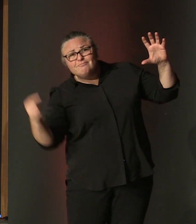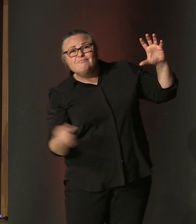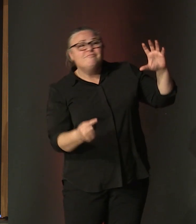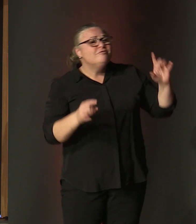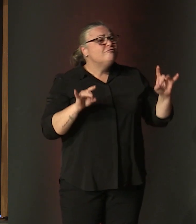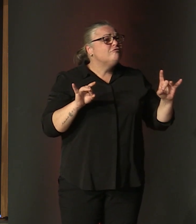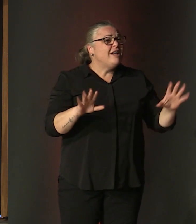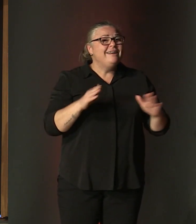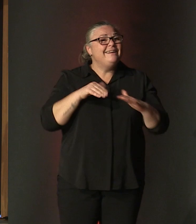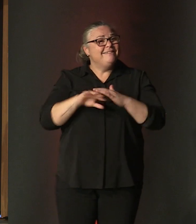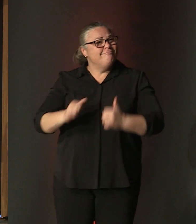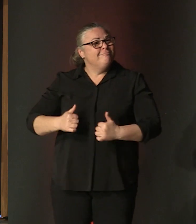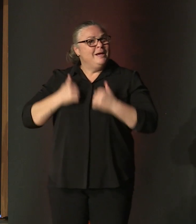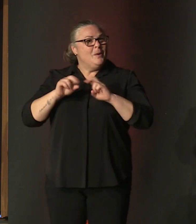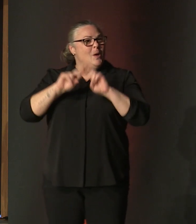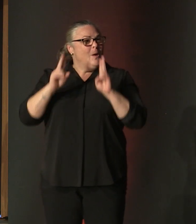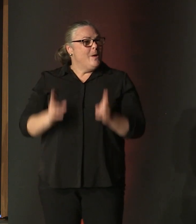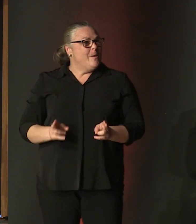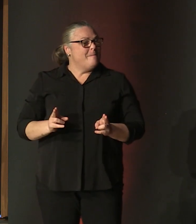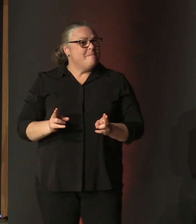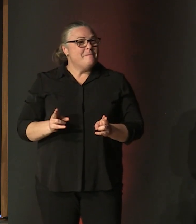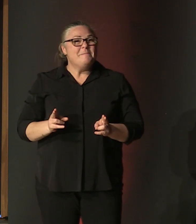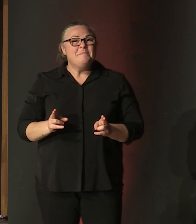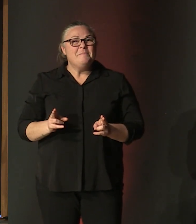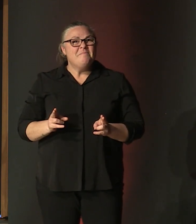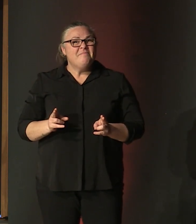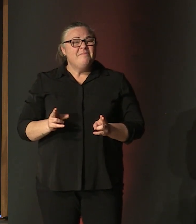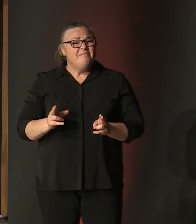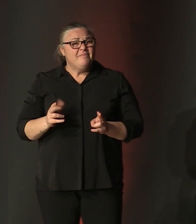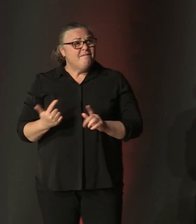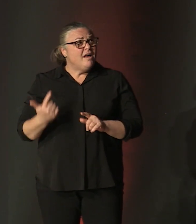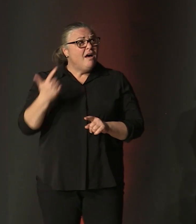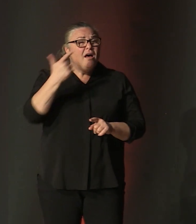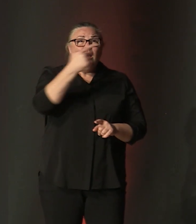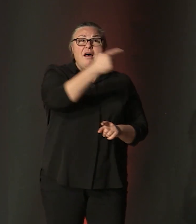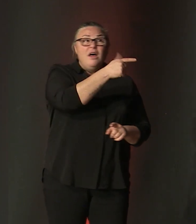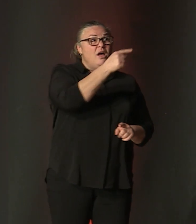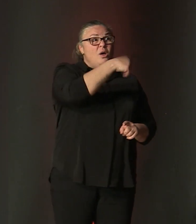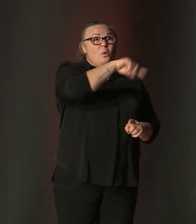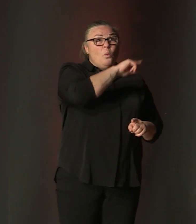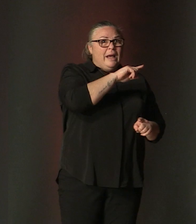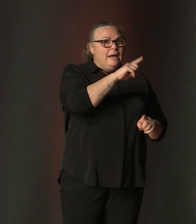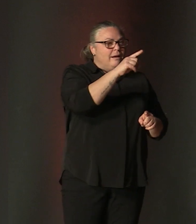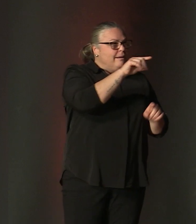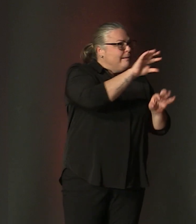half a world away in our own family home, pieced together